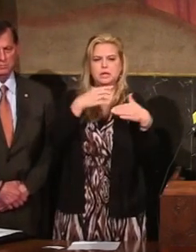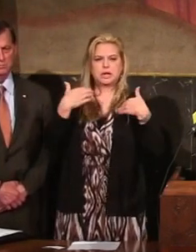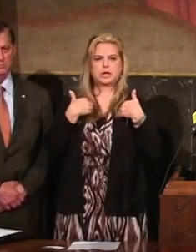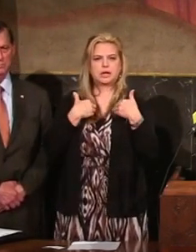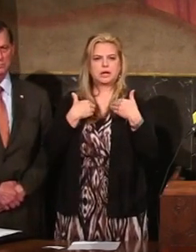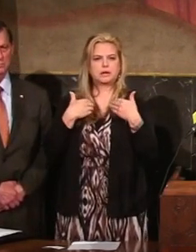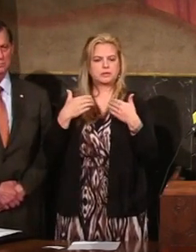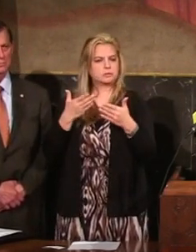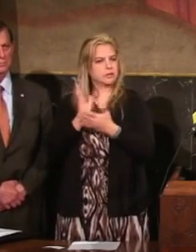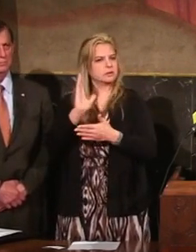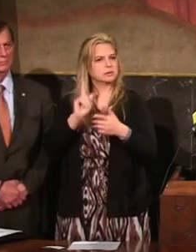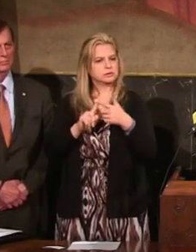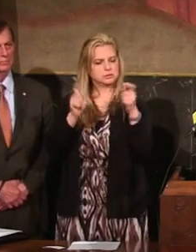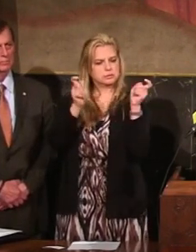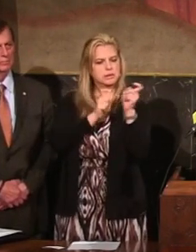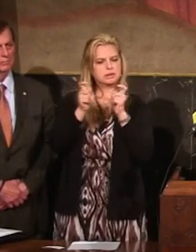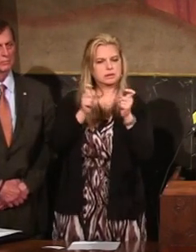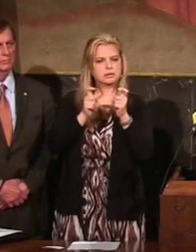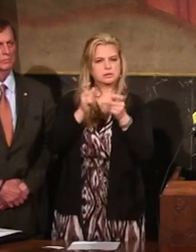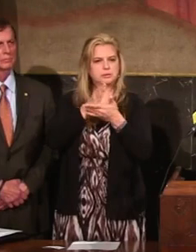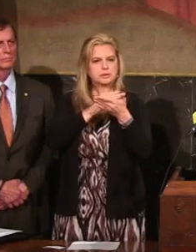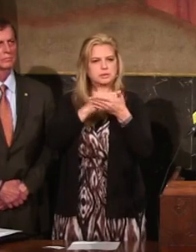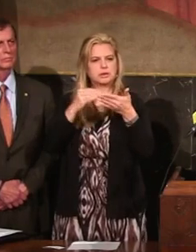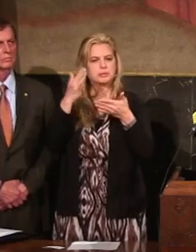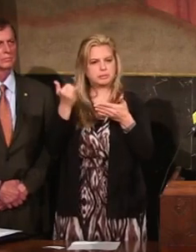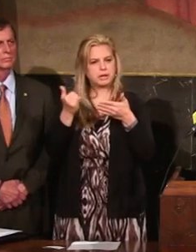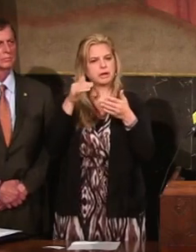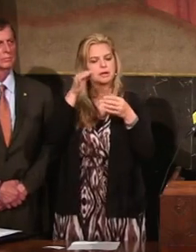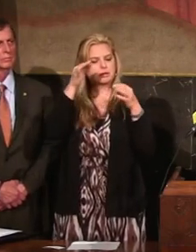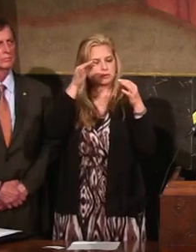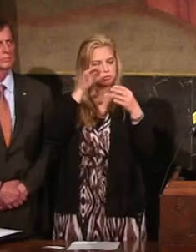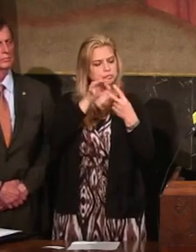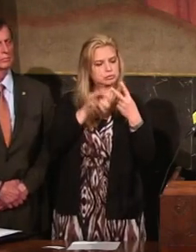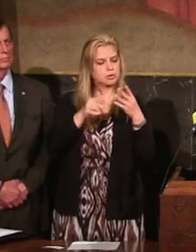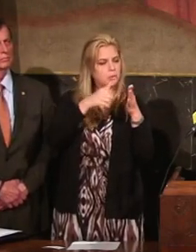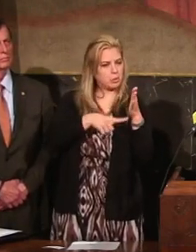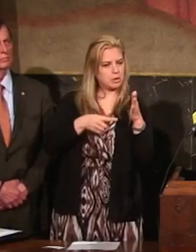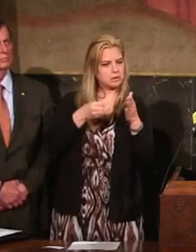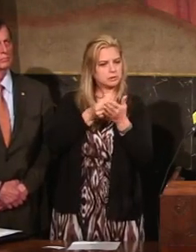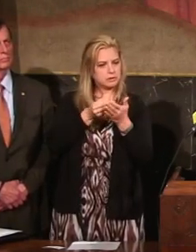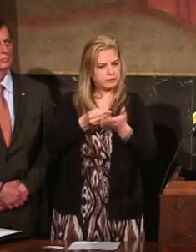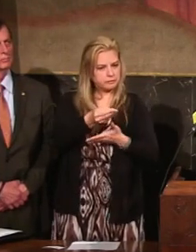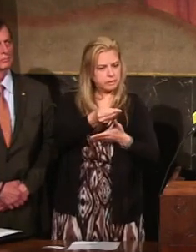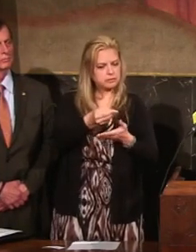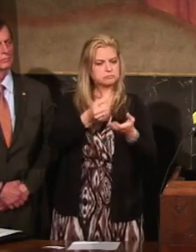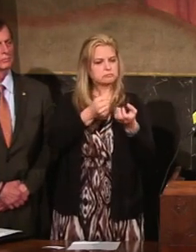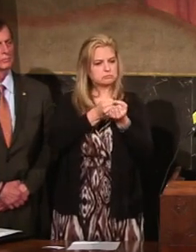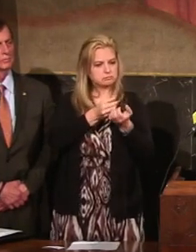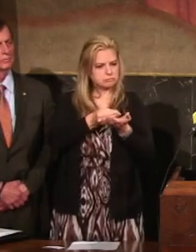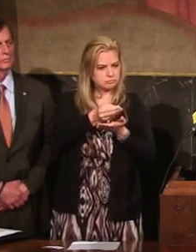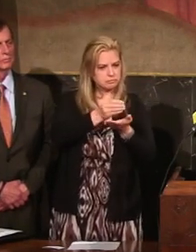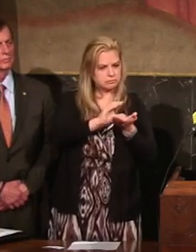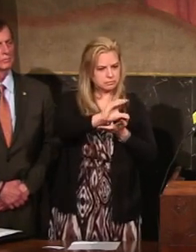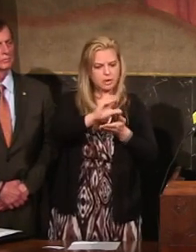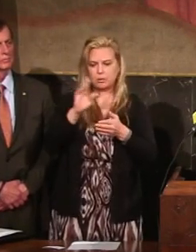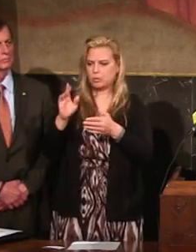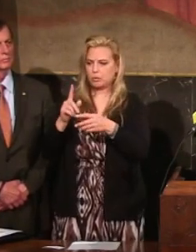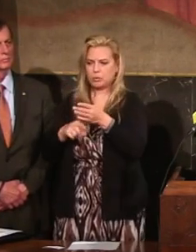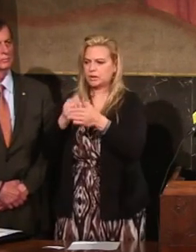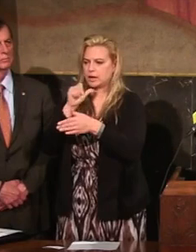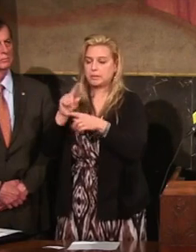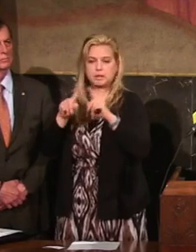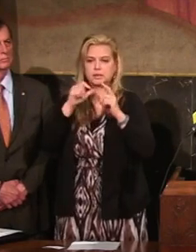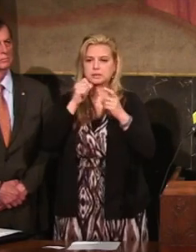the prerogative to manage the budget by choosing to fund and choosing what not to fund. However, it does not have the prerogative to direct